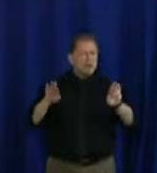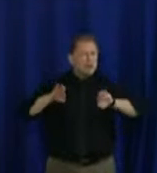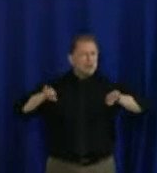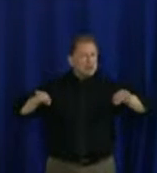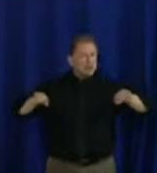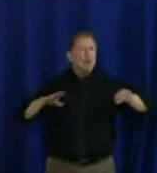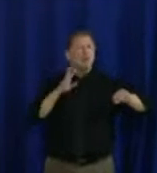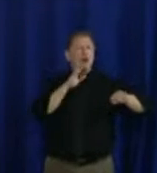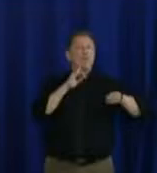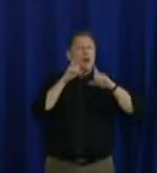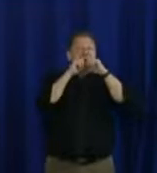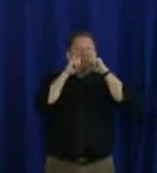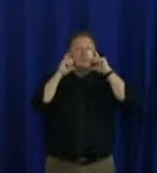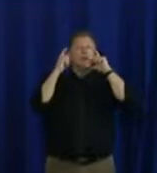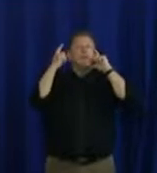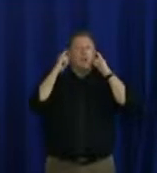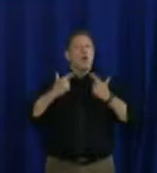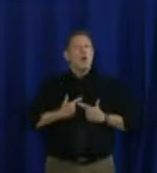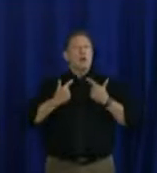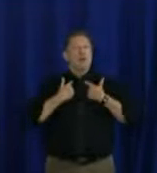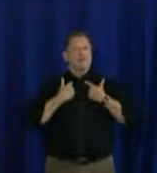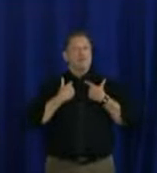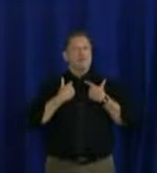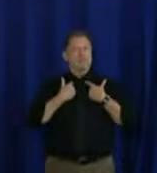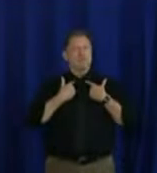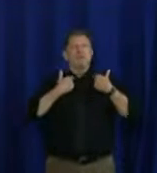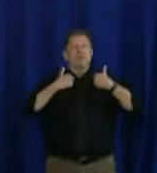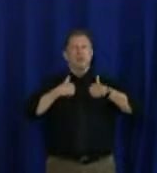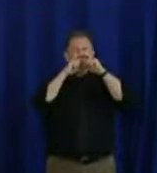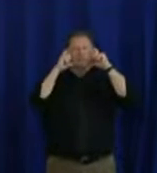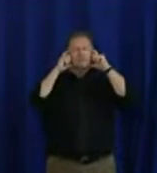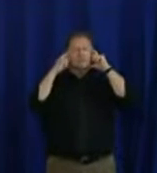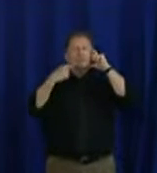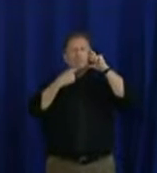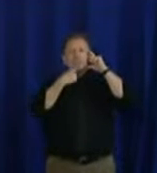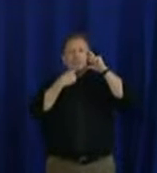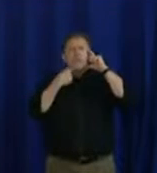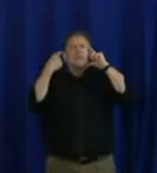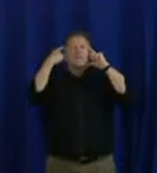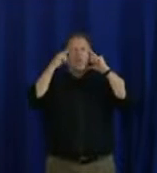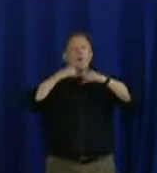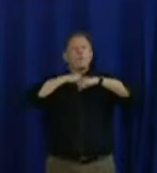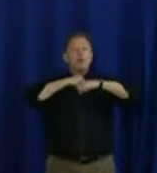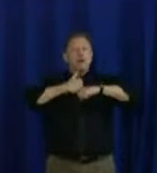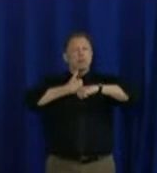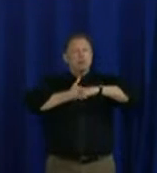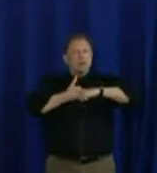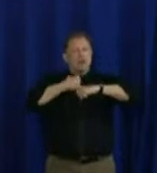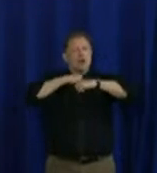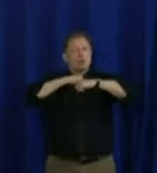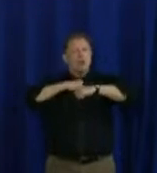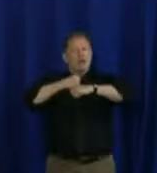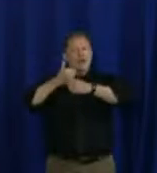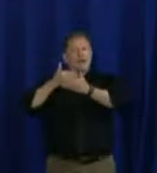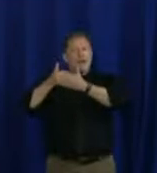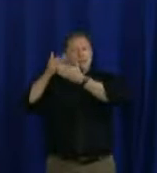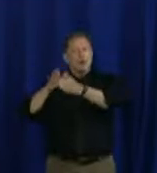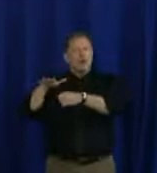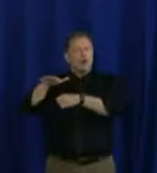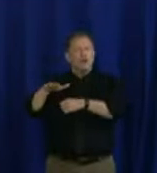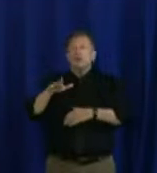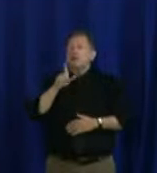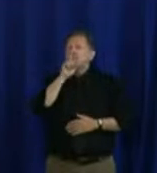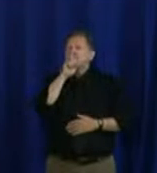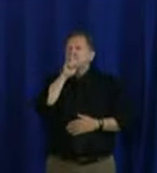do. When I wear this face covering, I protect my neighbor. I was in Michigan to visit